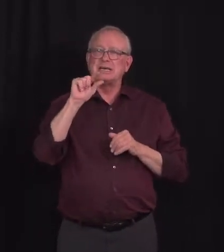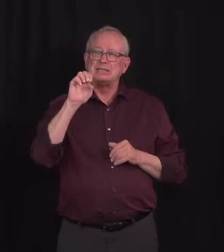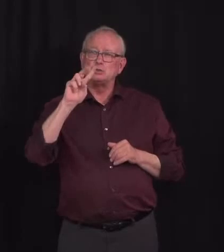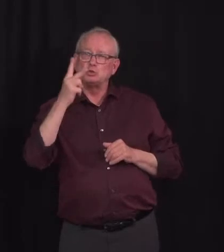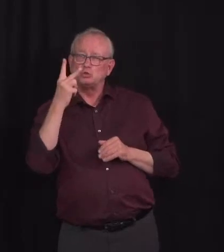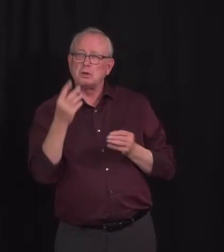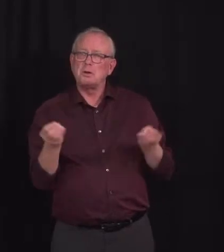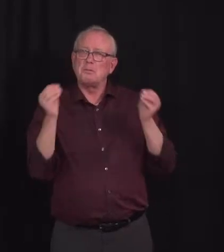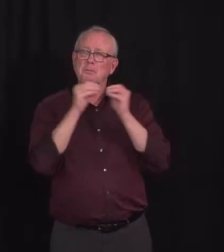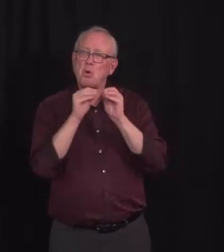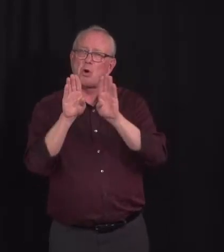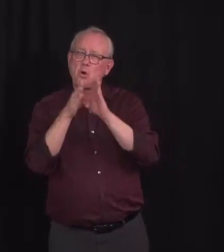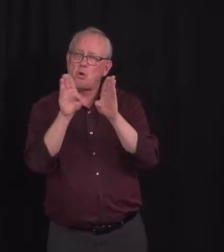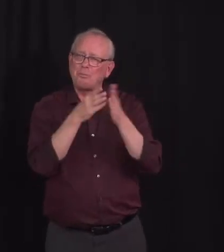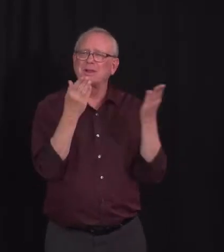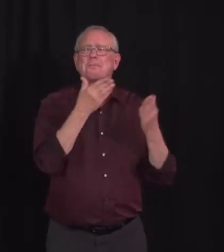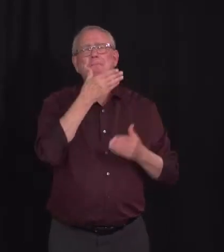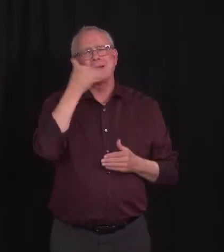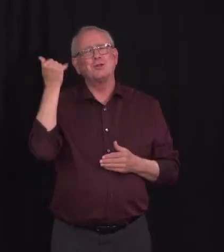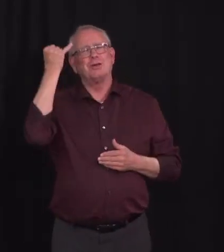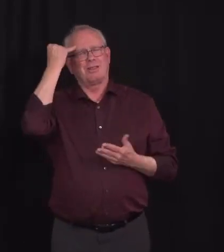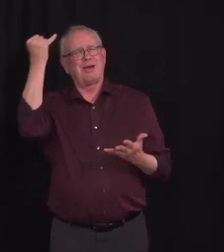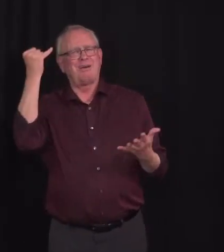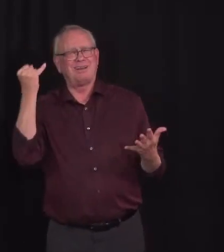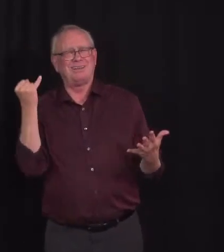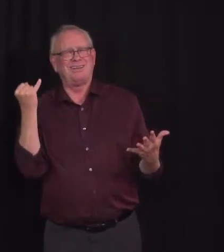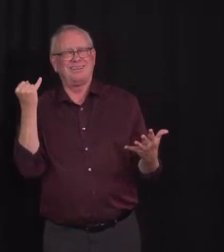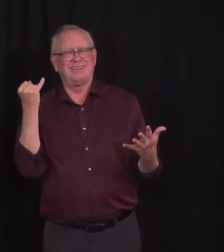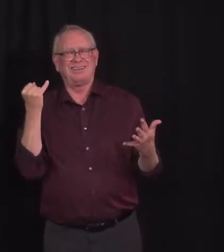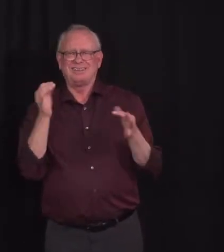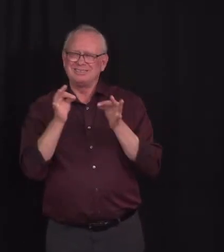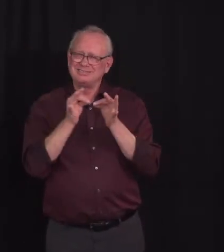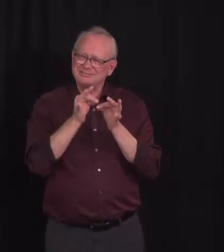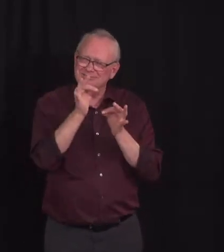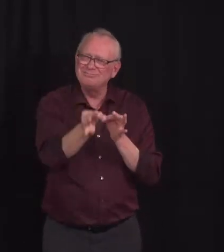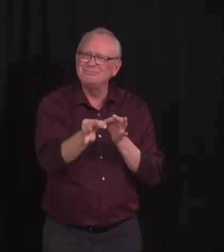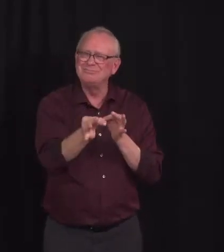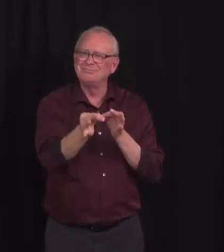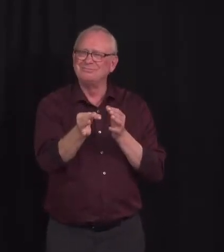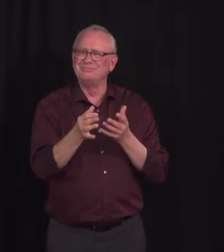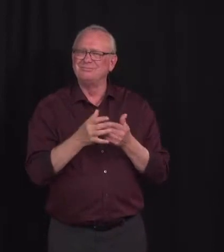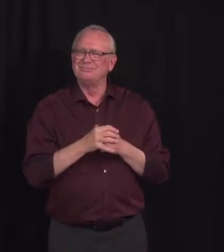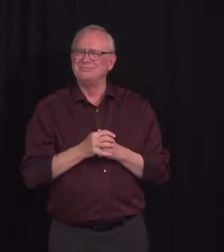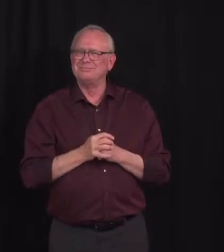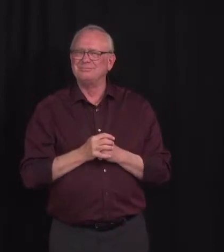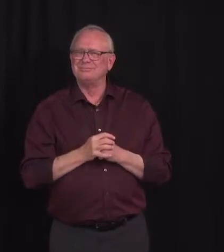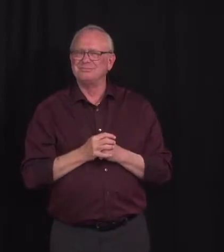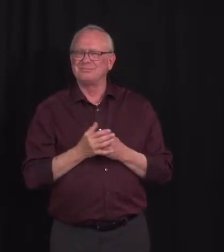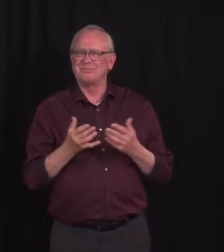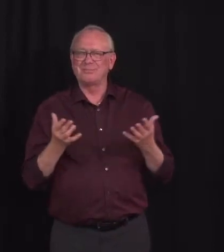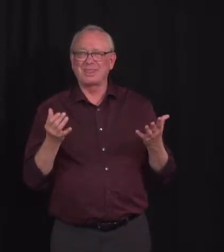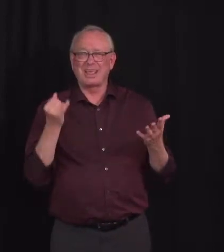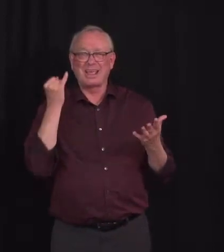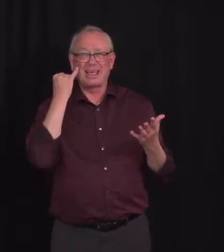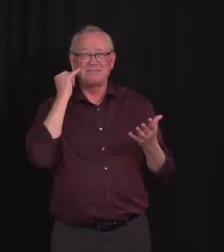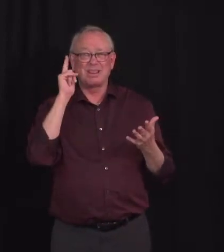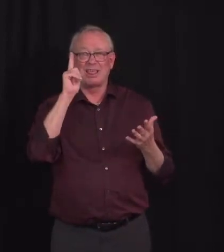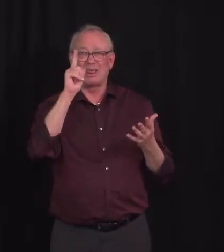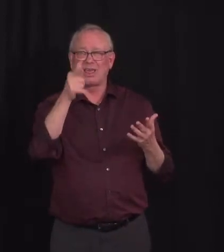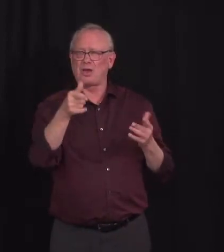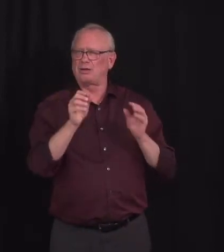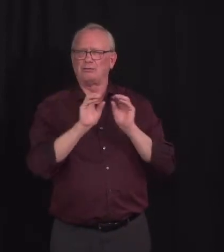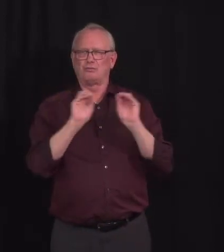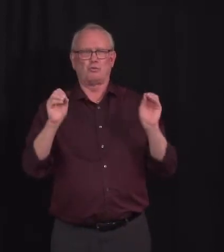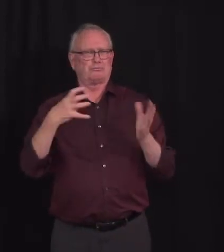in bars and they were feeling a lot more open and feeling the freedom more? Maybe it wouldn't be a story. What would have been so hard about